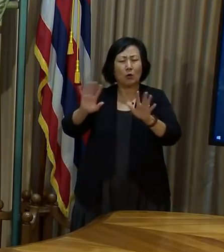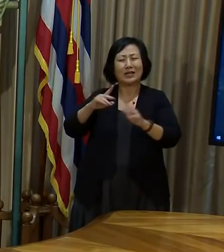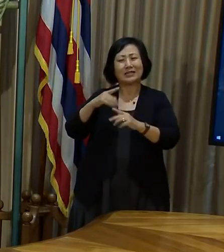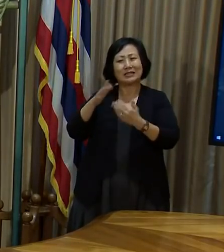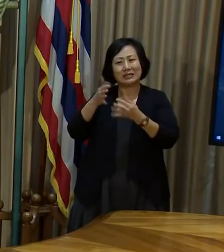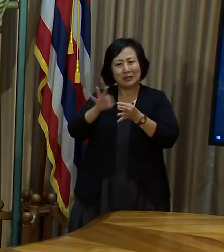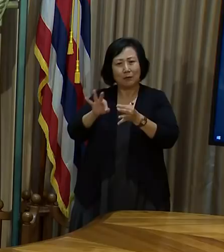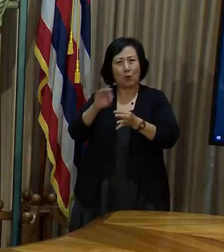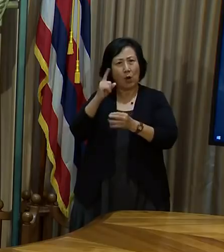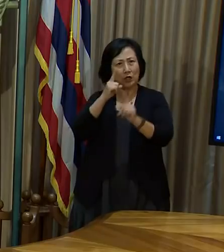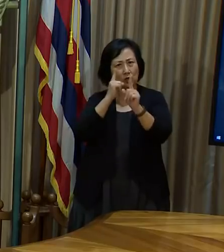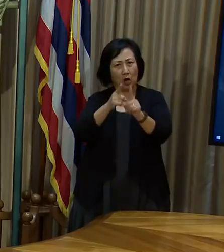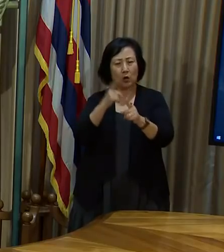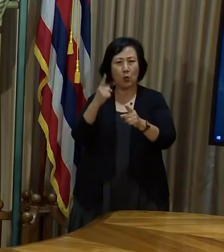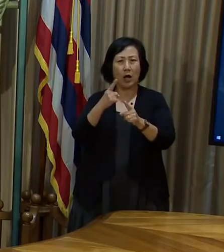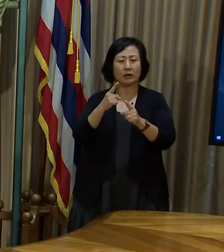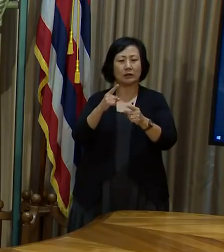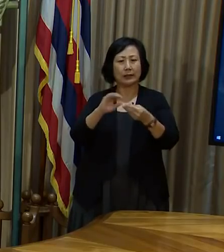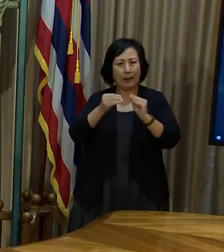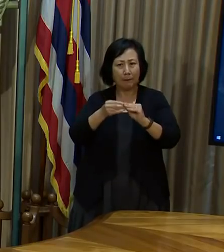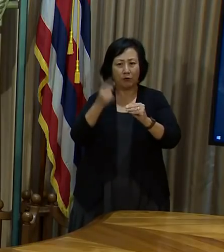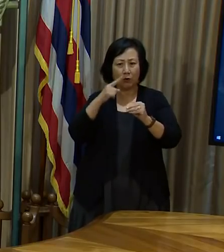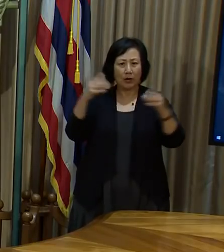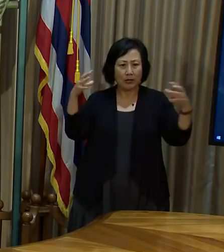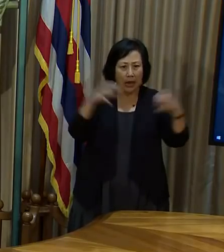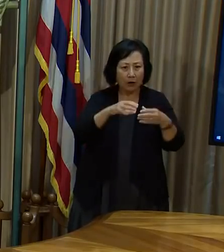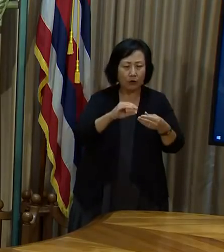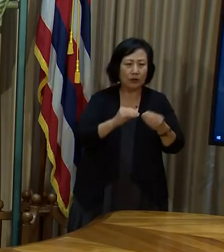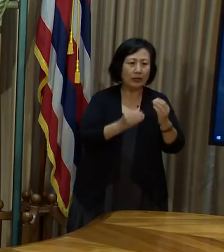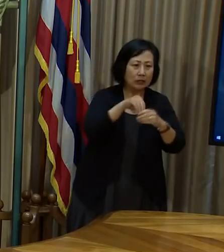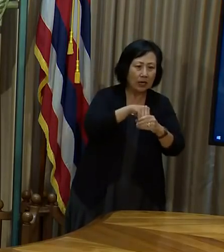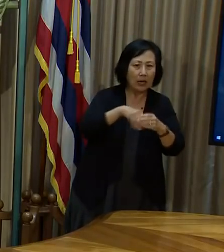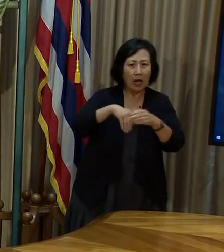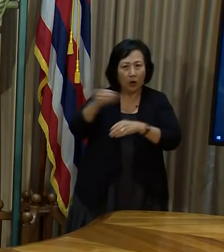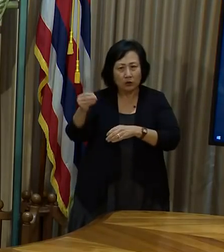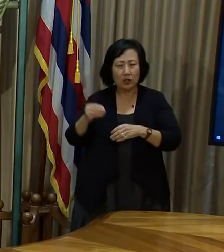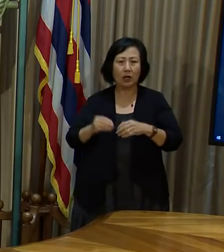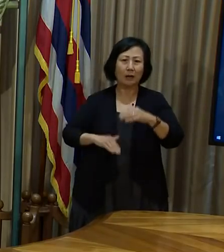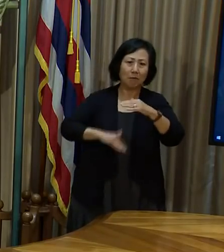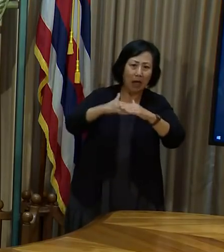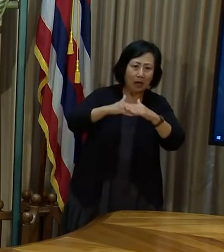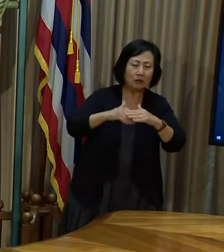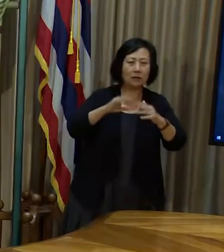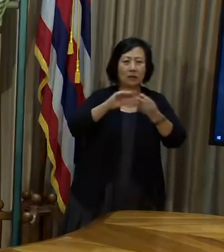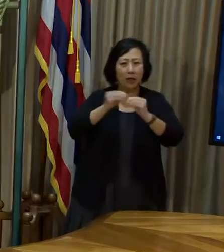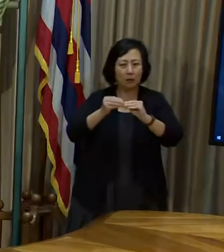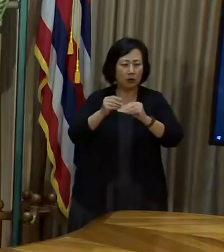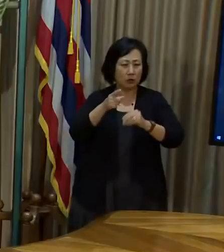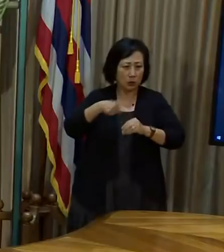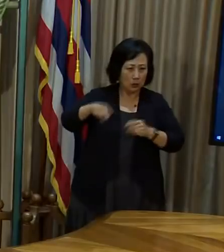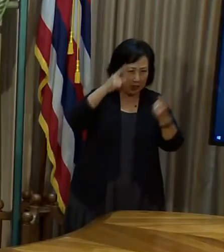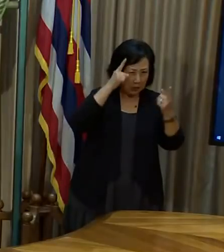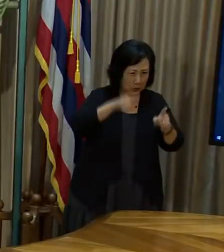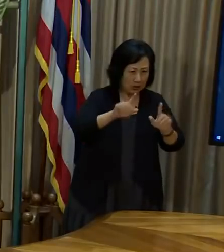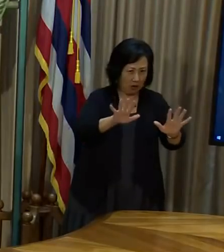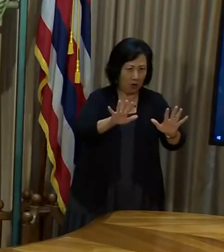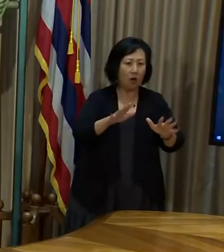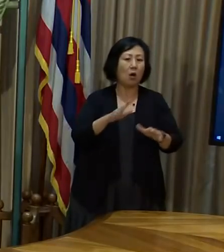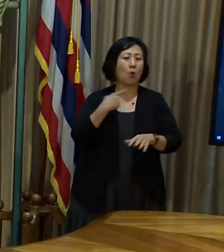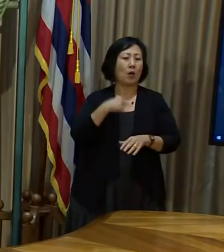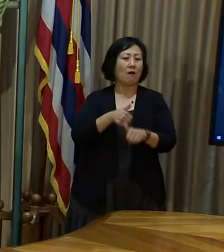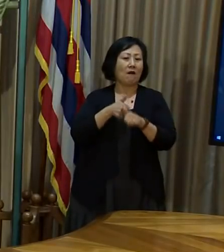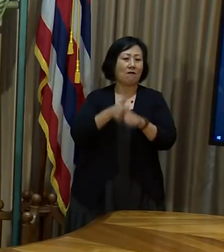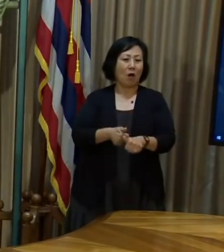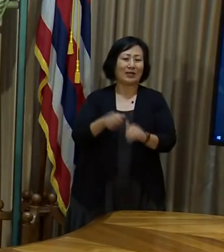targets and guidelines for gathering size and for maximum group gatherings, we would go by